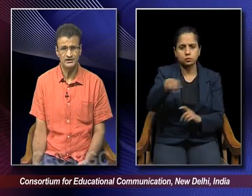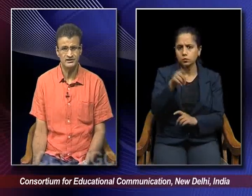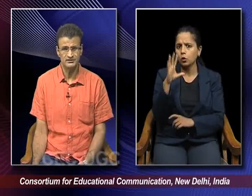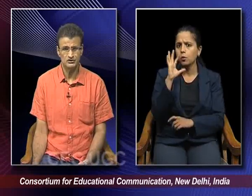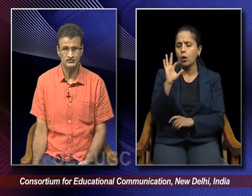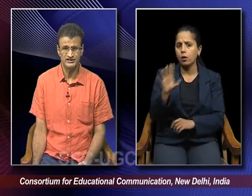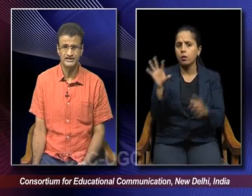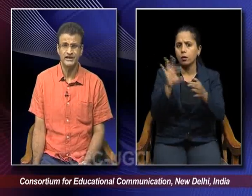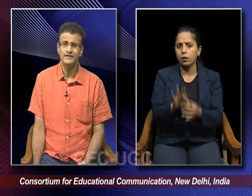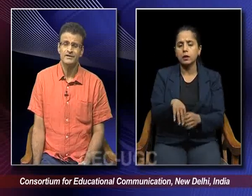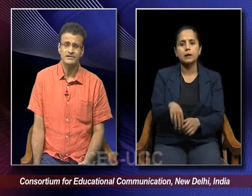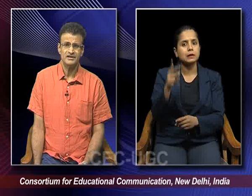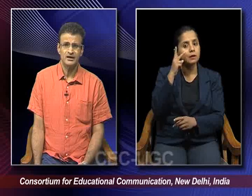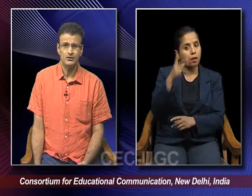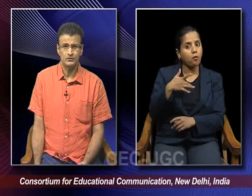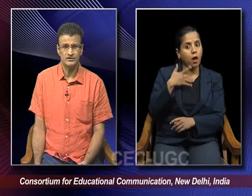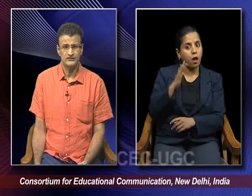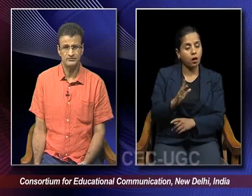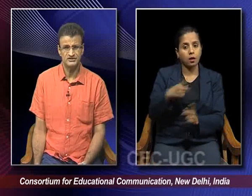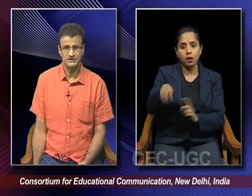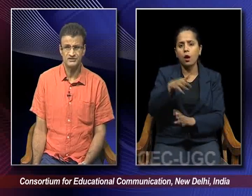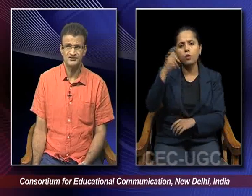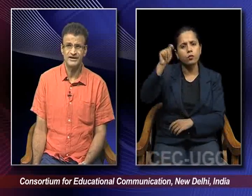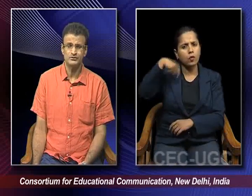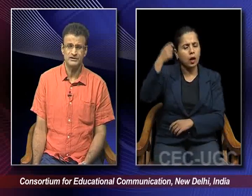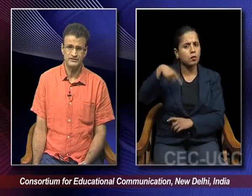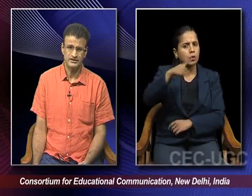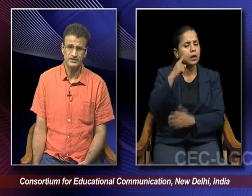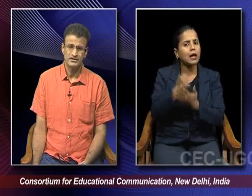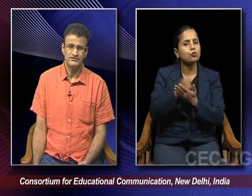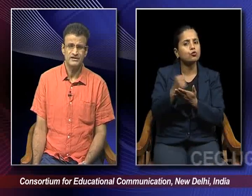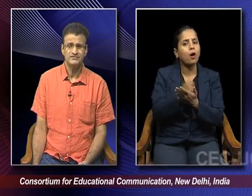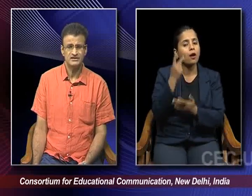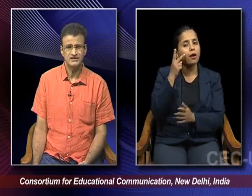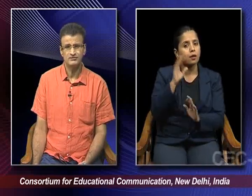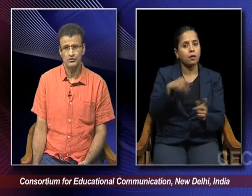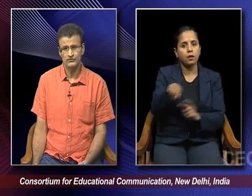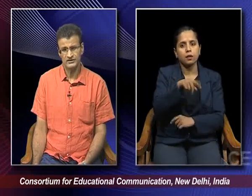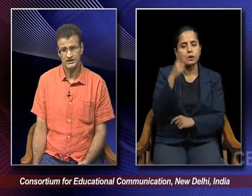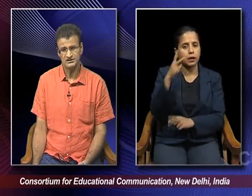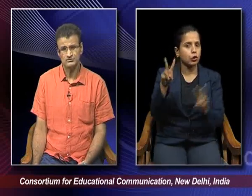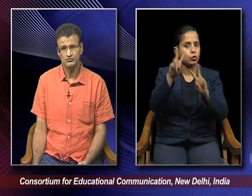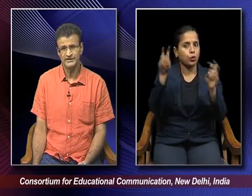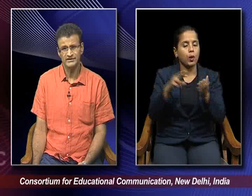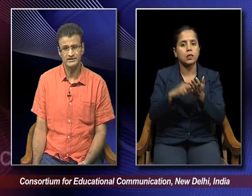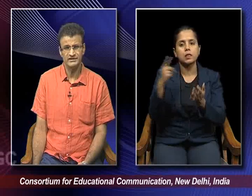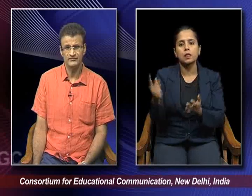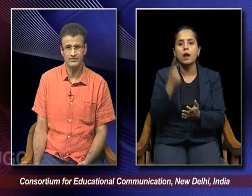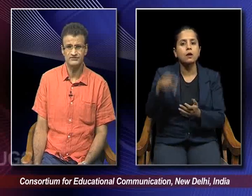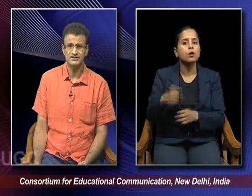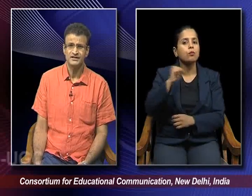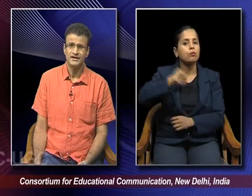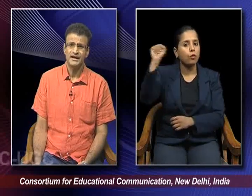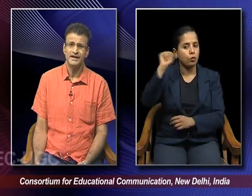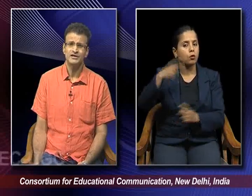instrumental in terms of seeing that how the films, they were trying to in a way weave the theme of the national movement in their